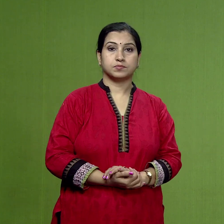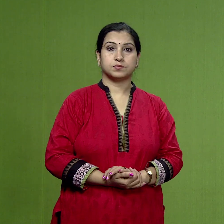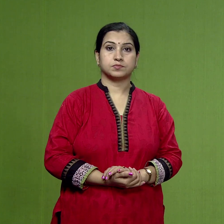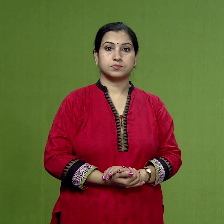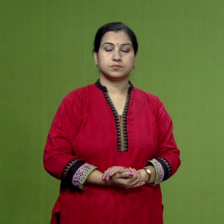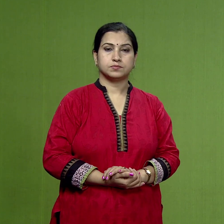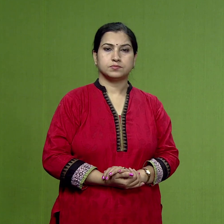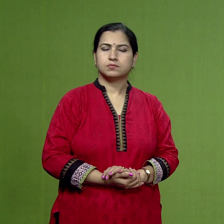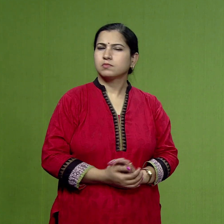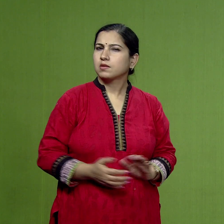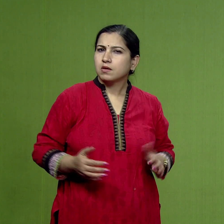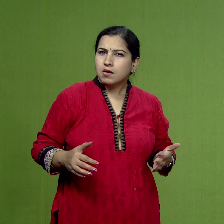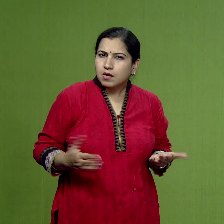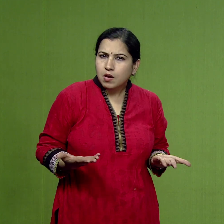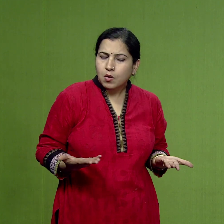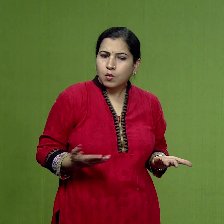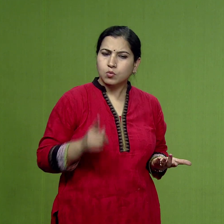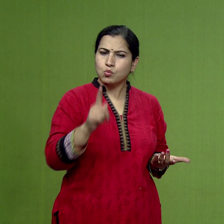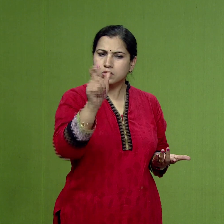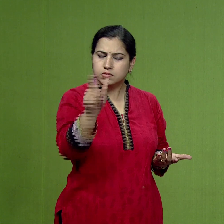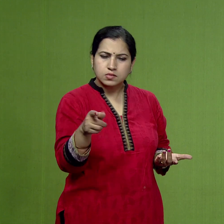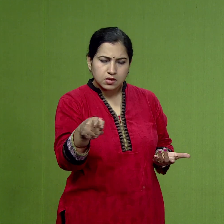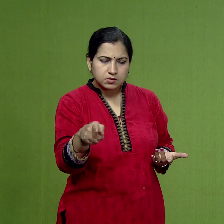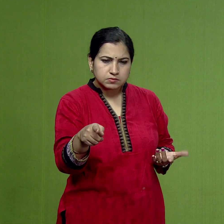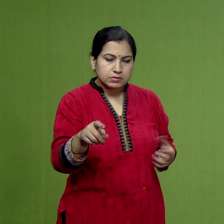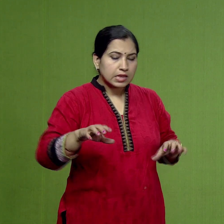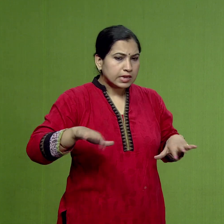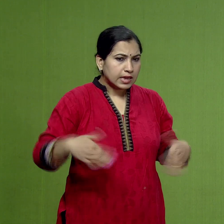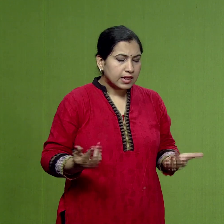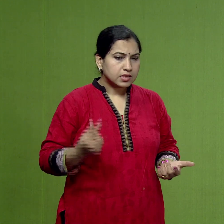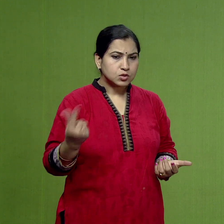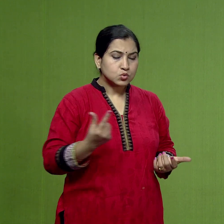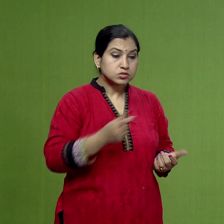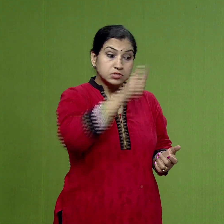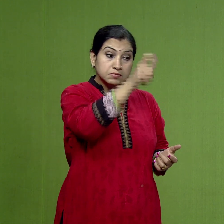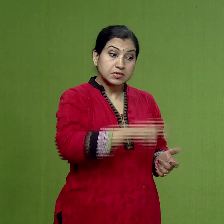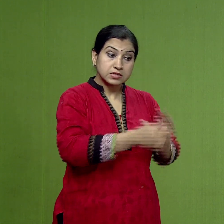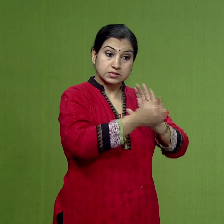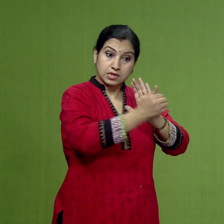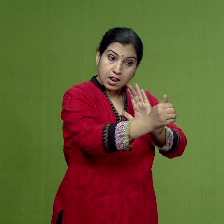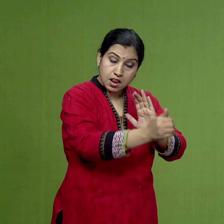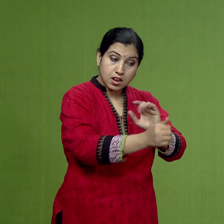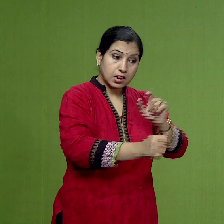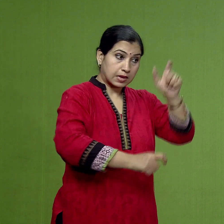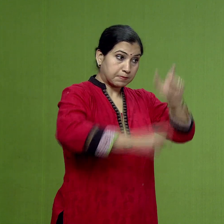How a particular thing can be used depends upon the skill of the population.